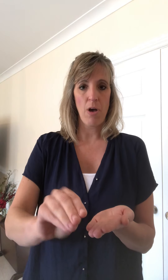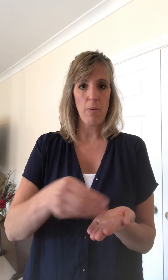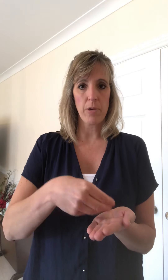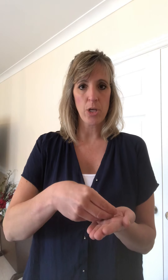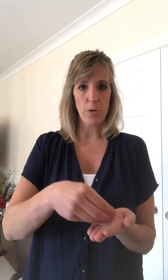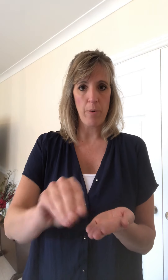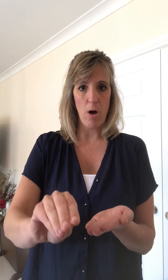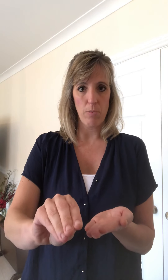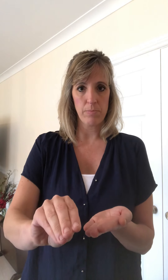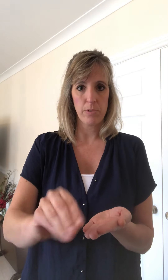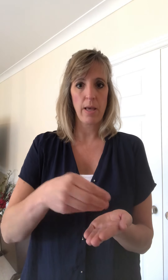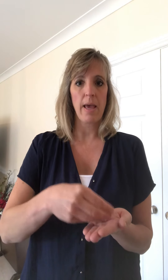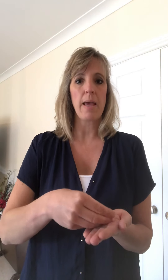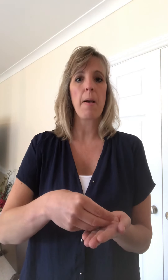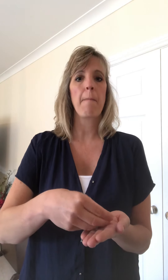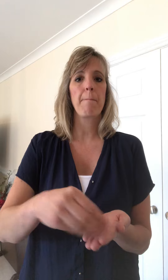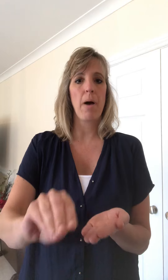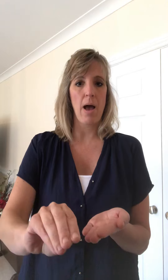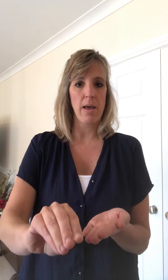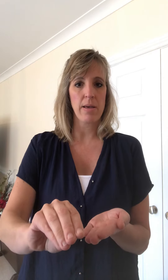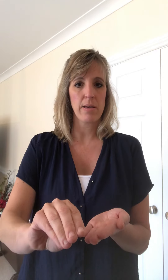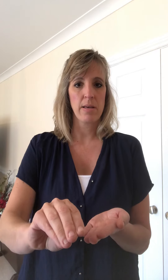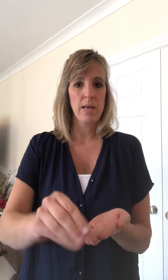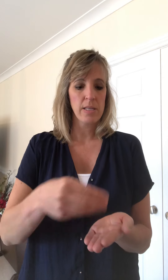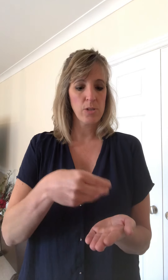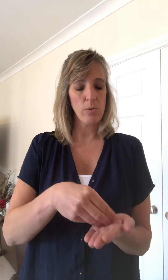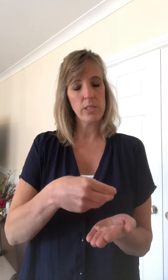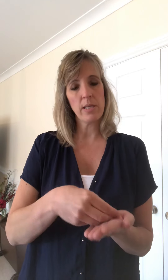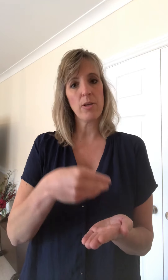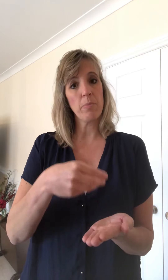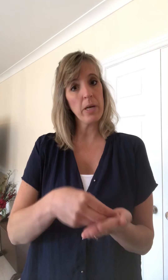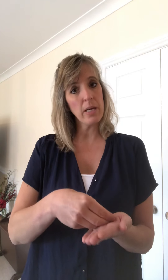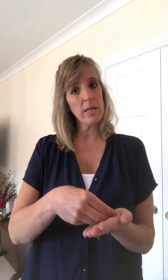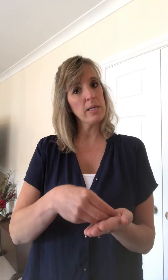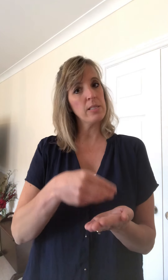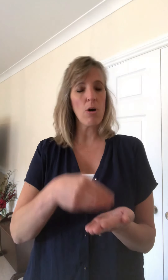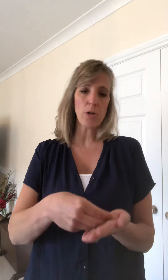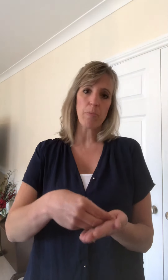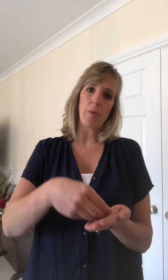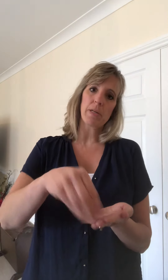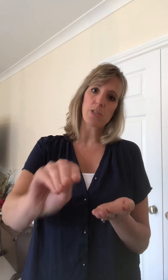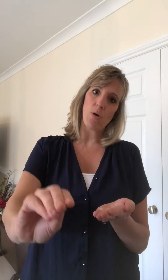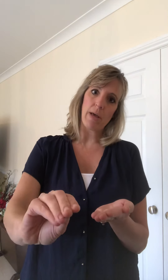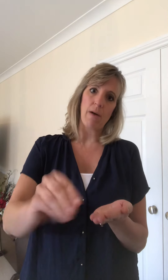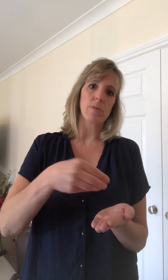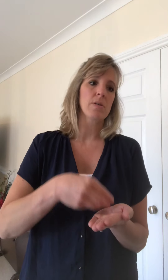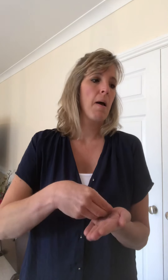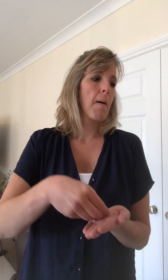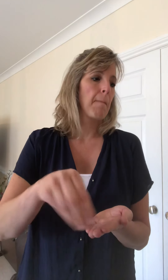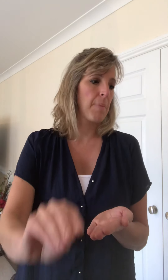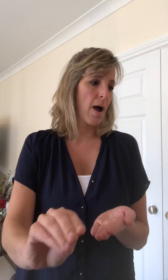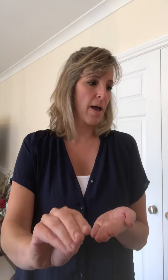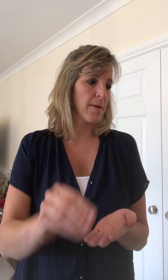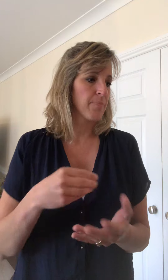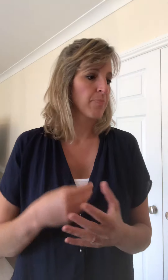from your palm, okay? Buy. So it's like your money is on your palm and it's going out. Buy.